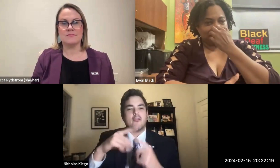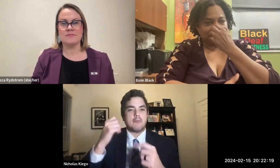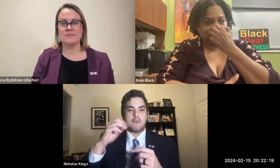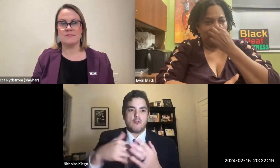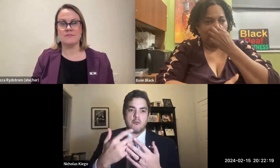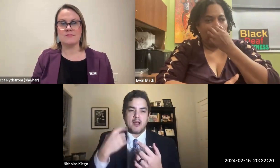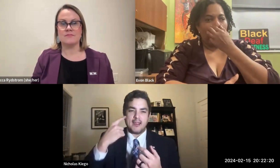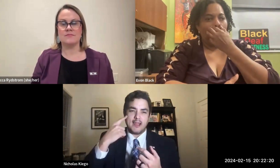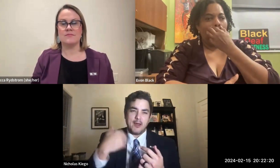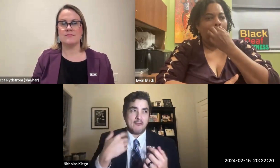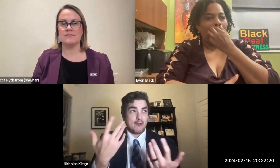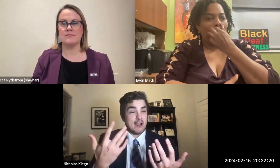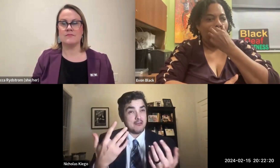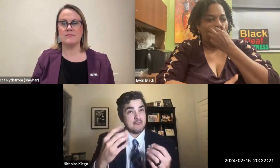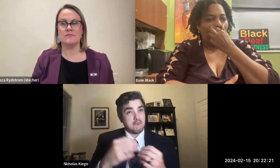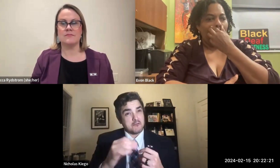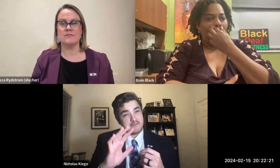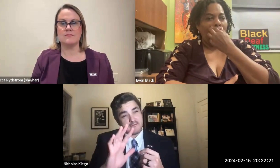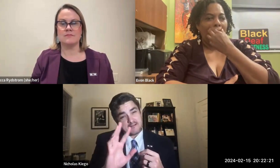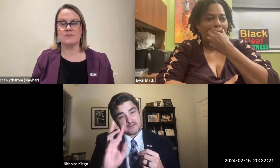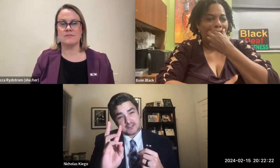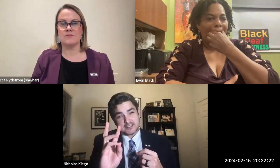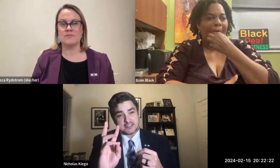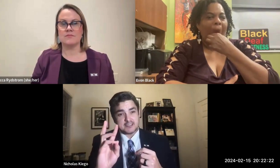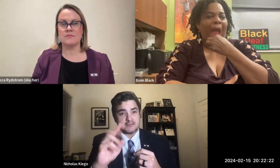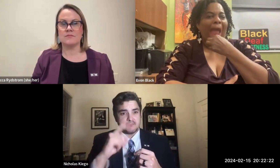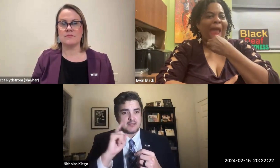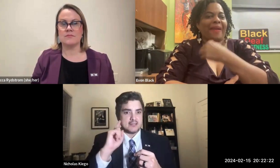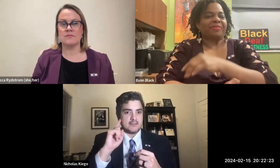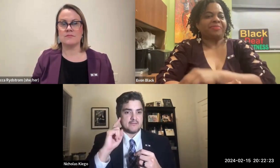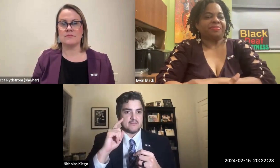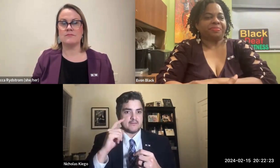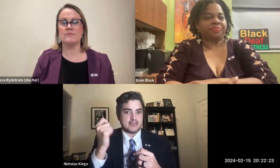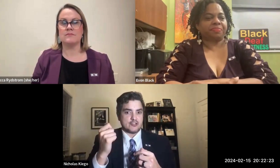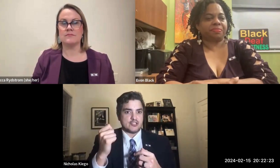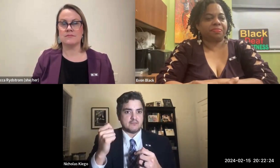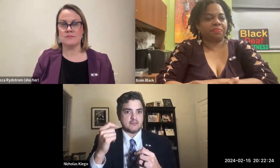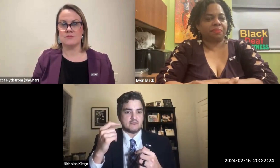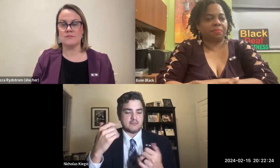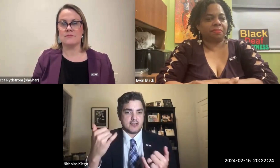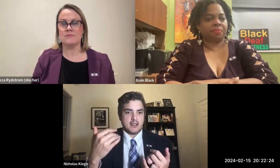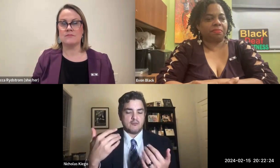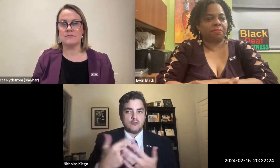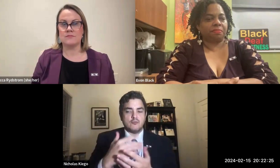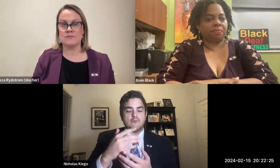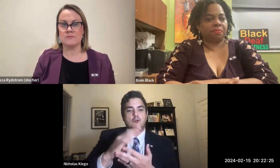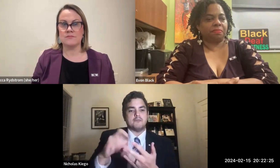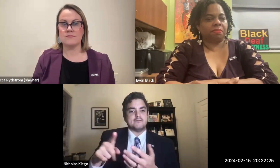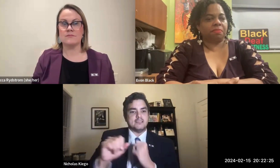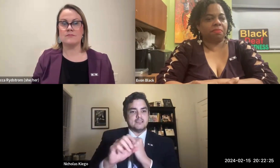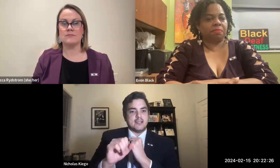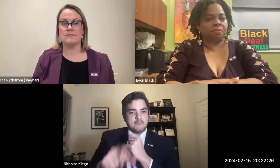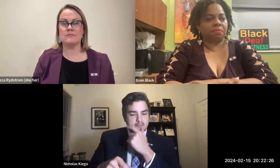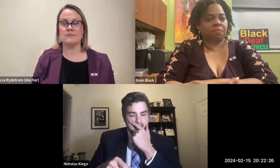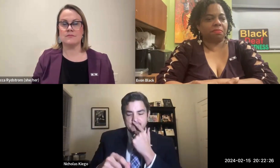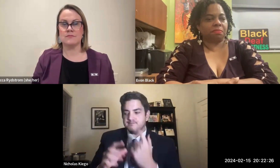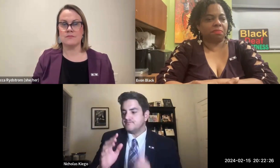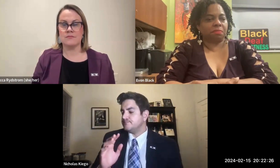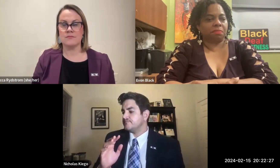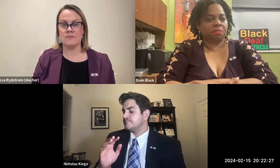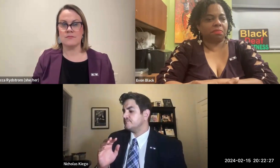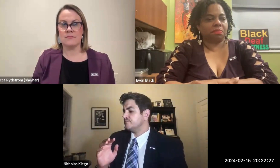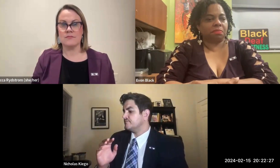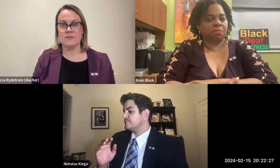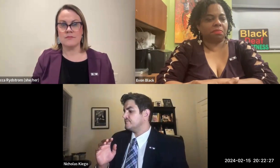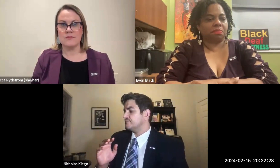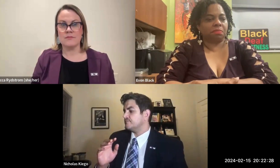have a few new scholarships that have come online. So I would say there are actually 6 that honor Black deaf